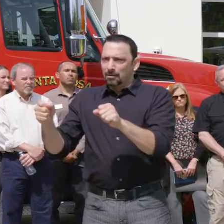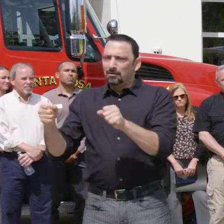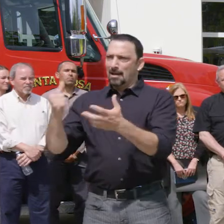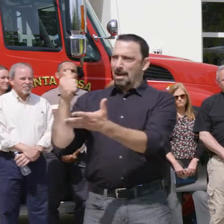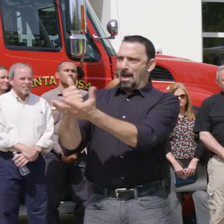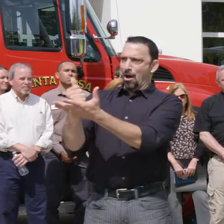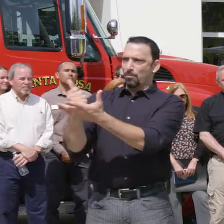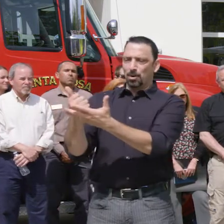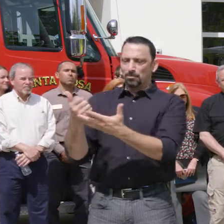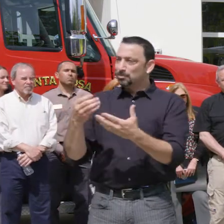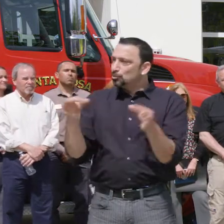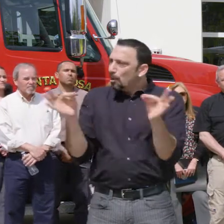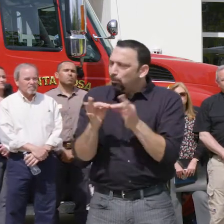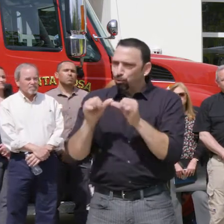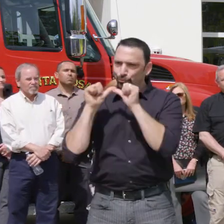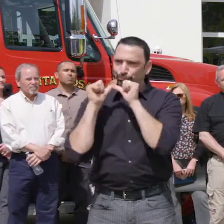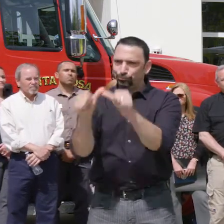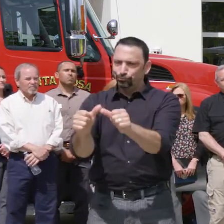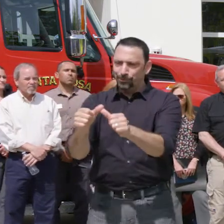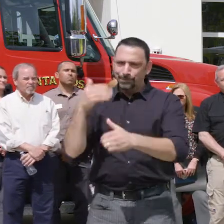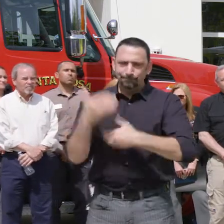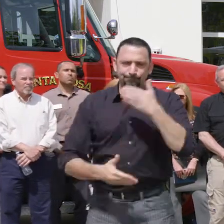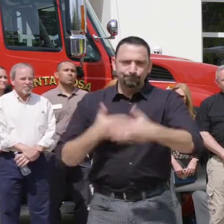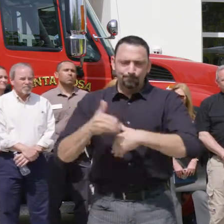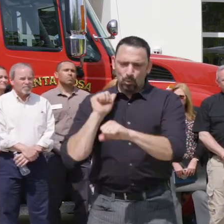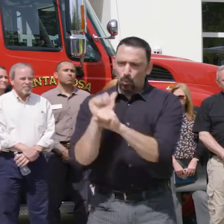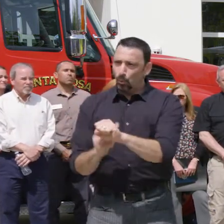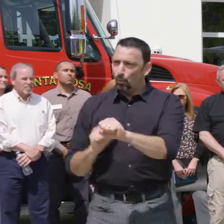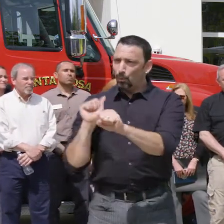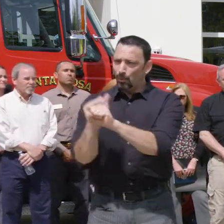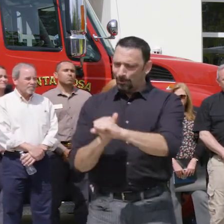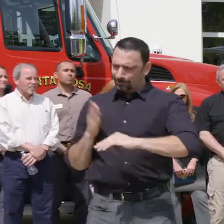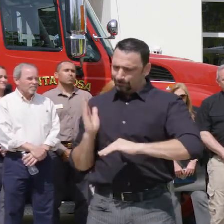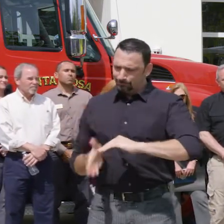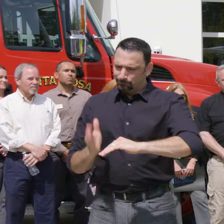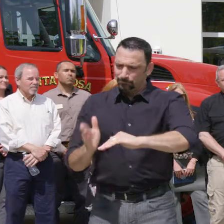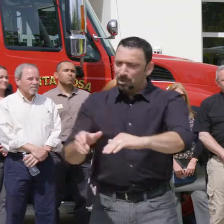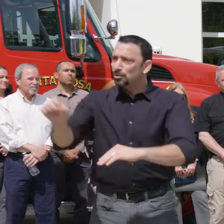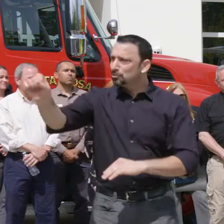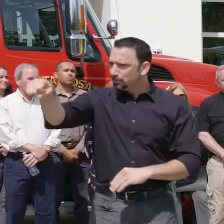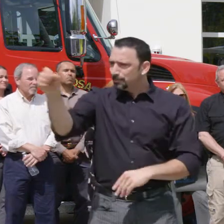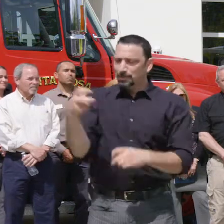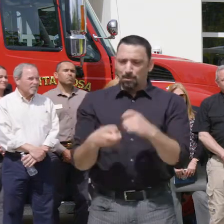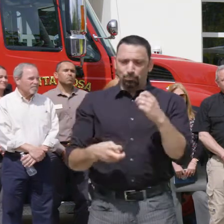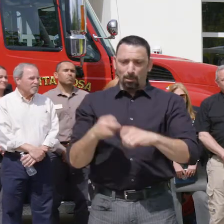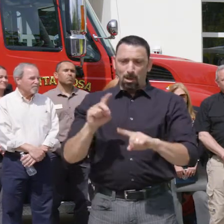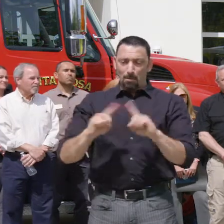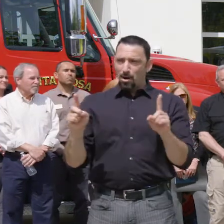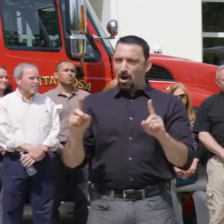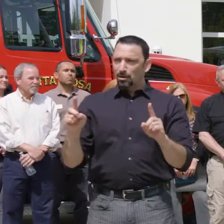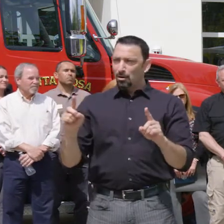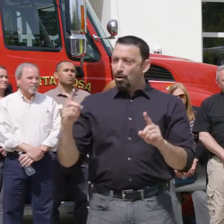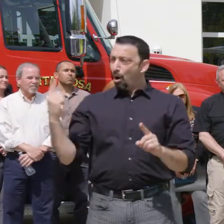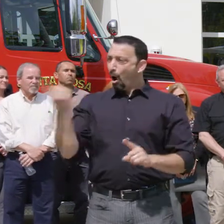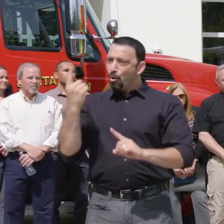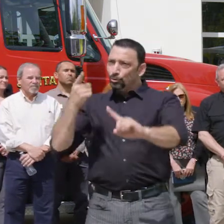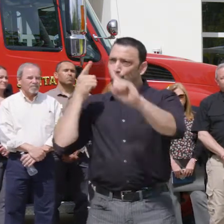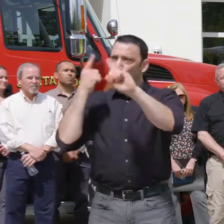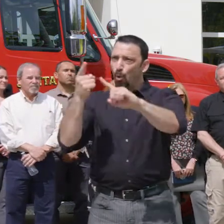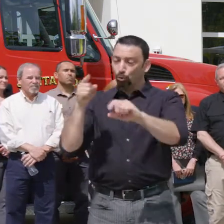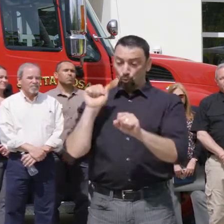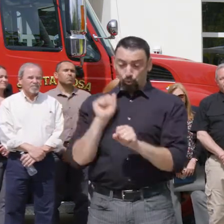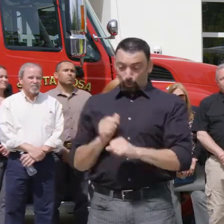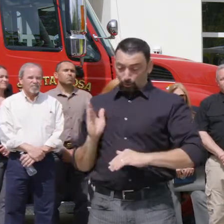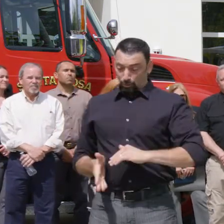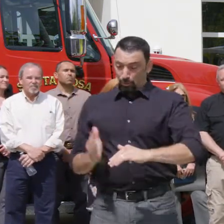have any stoppage of work. So while it was a issue, it was never an issue in getting work done. So